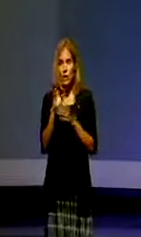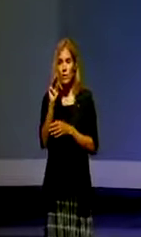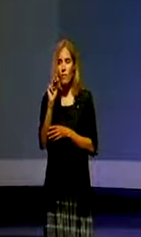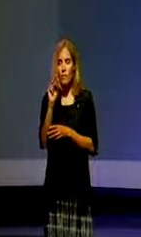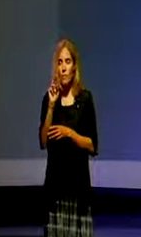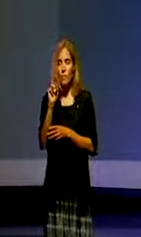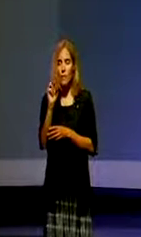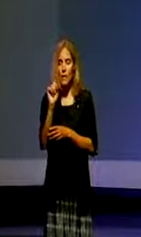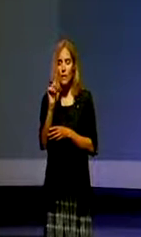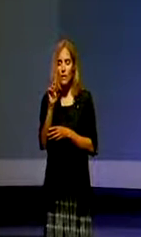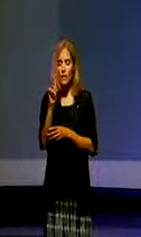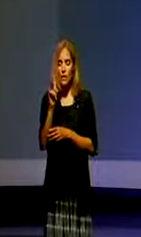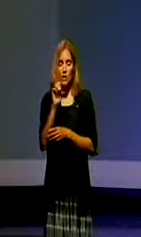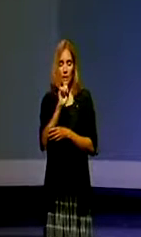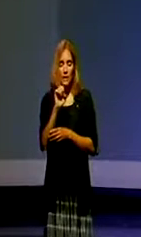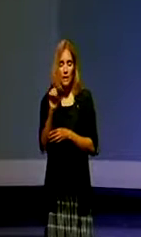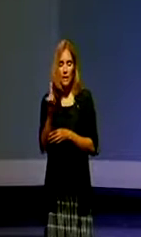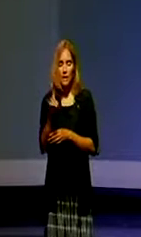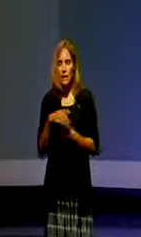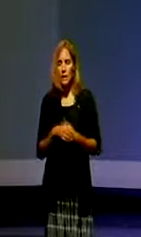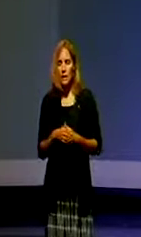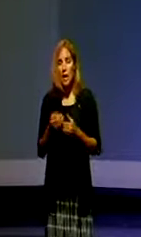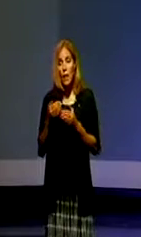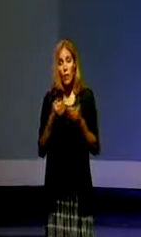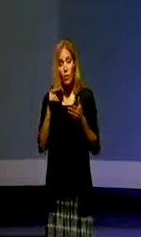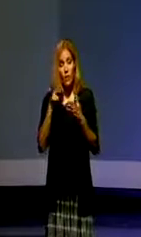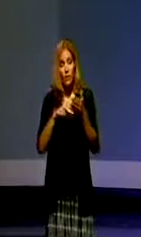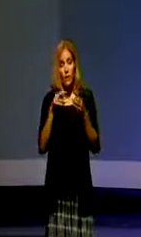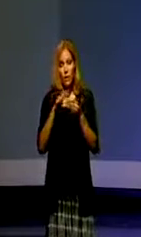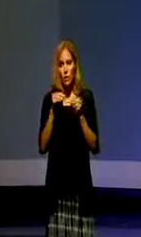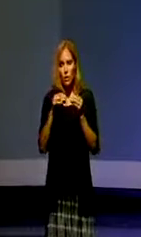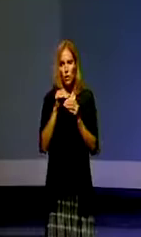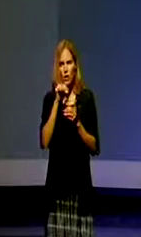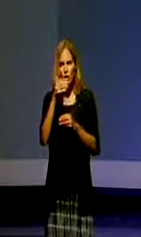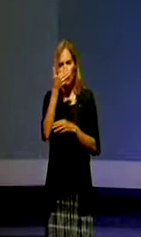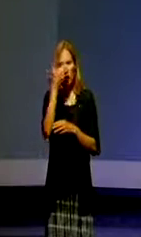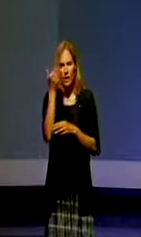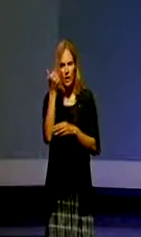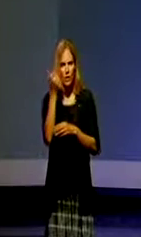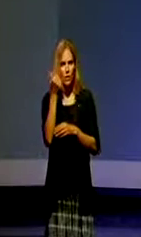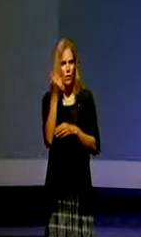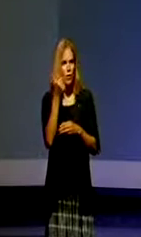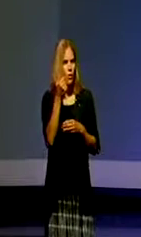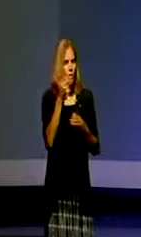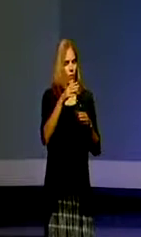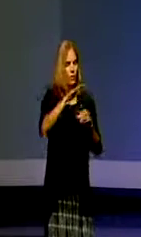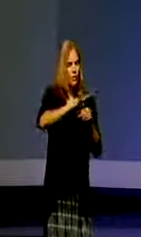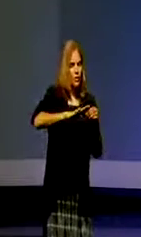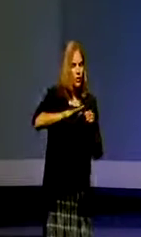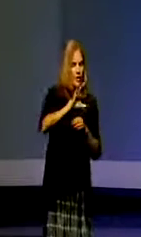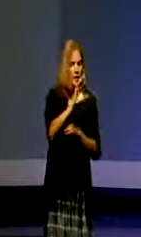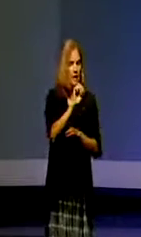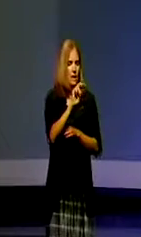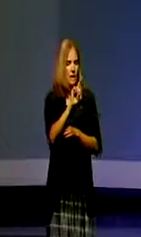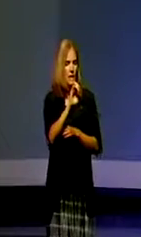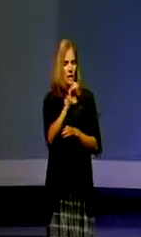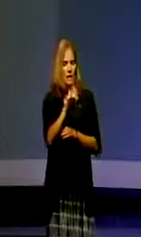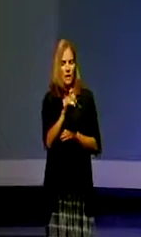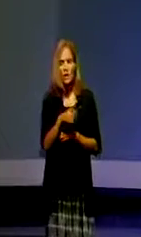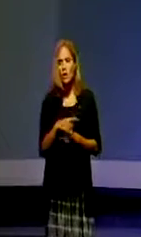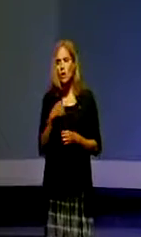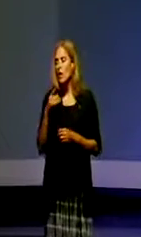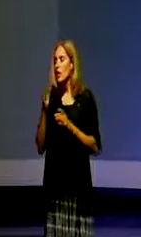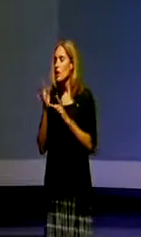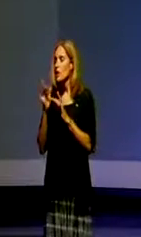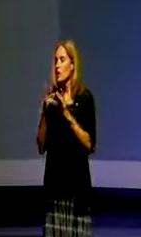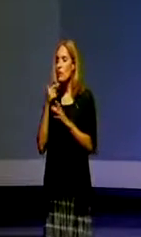mustard seed. Now, before we read this parable, don't forget the context. So Jesus is